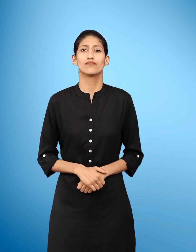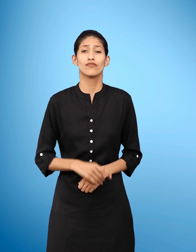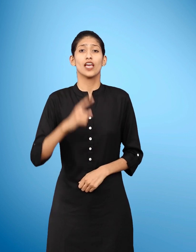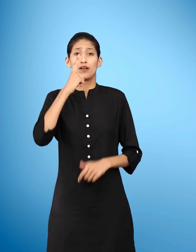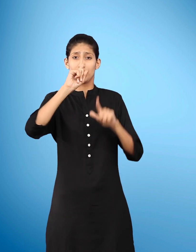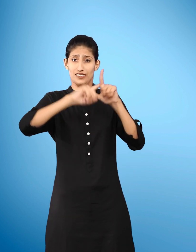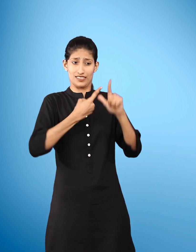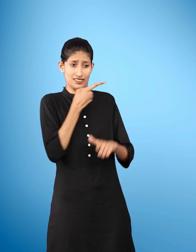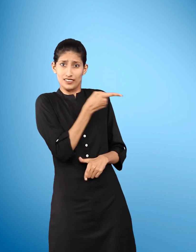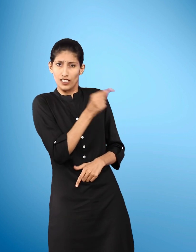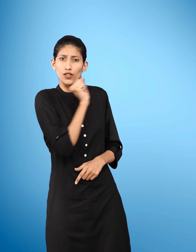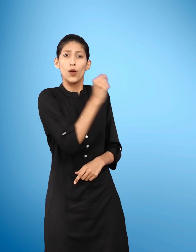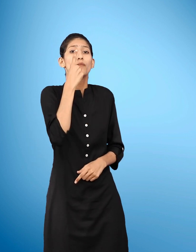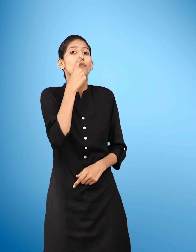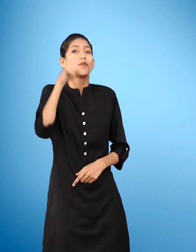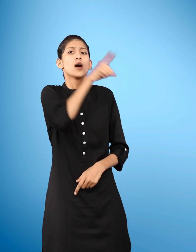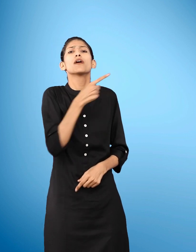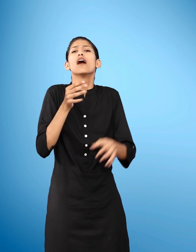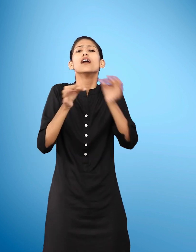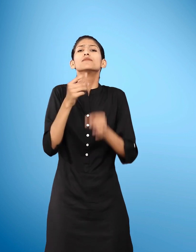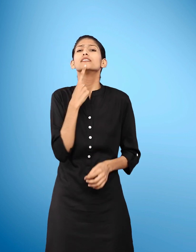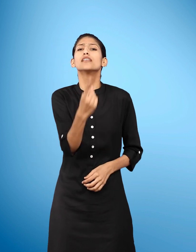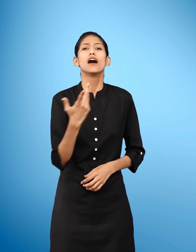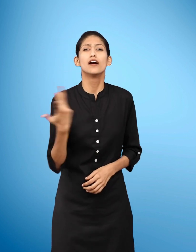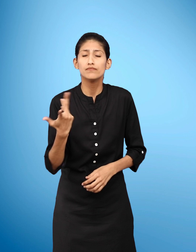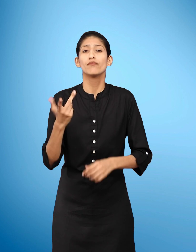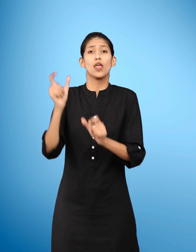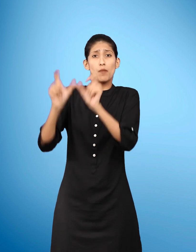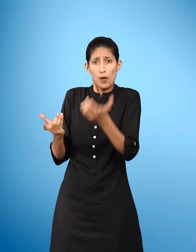Her mother explained that they were traders,